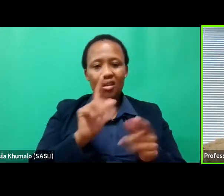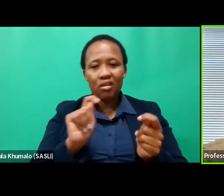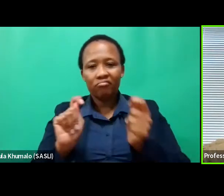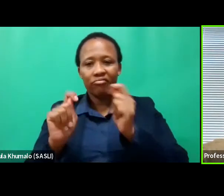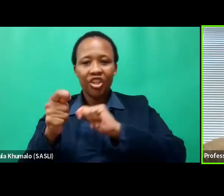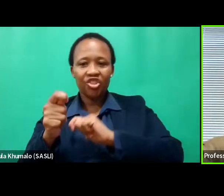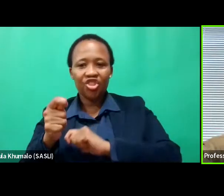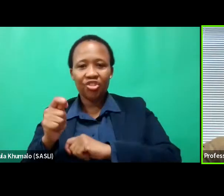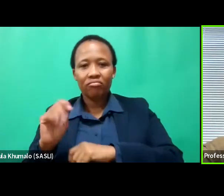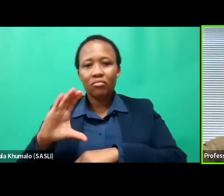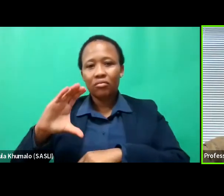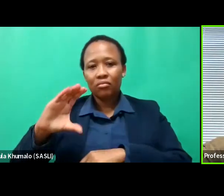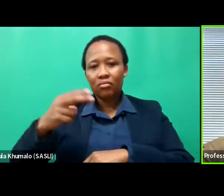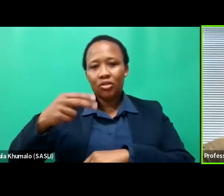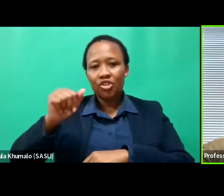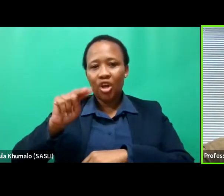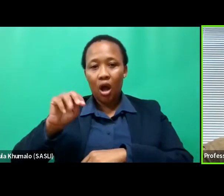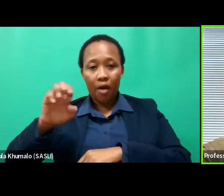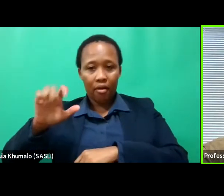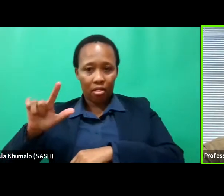the UK.